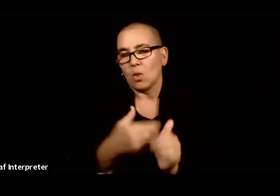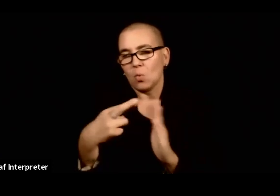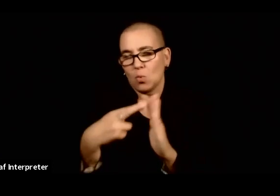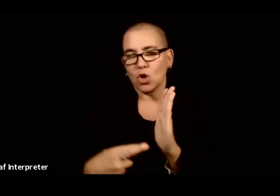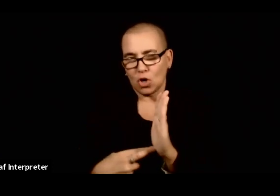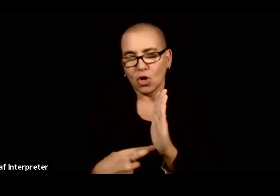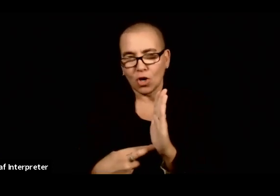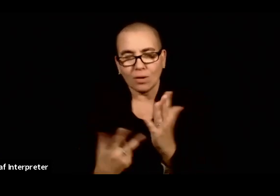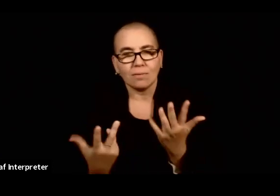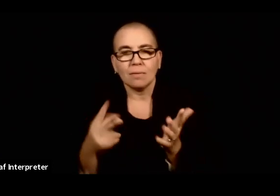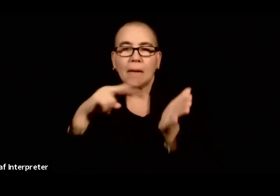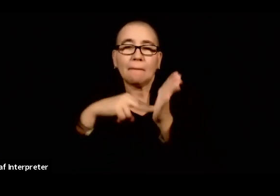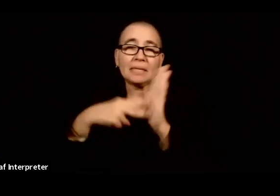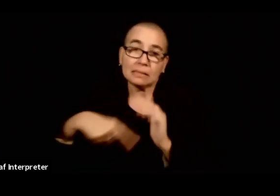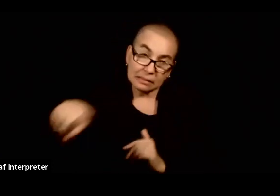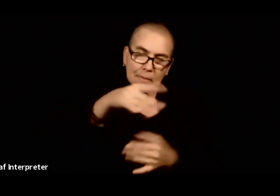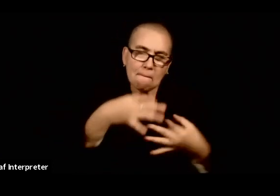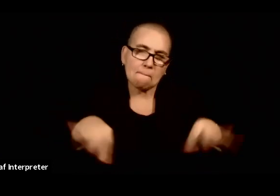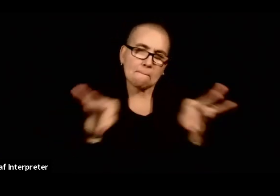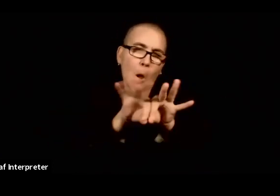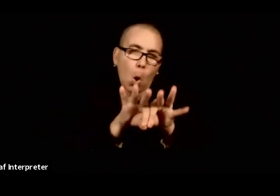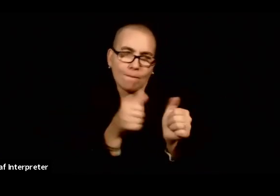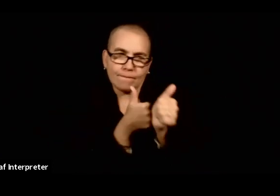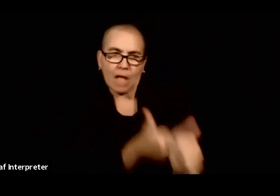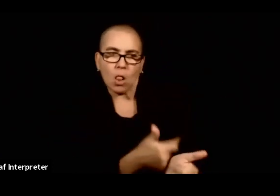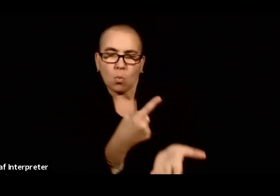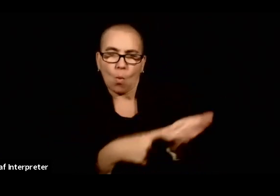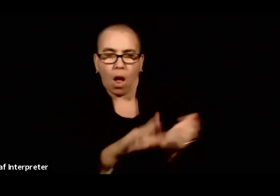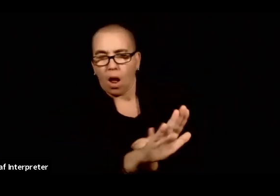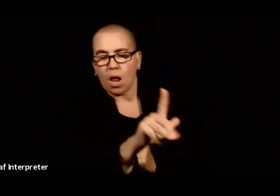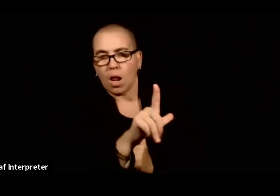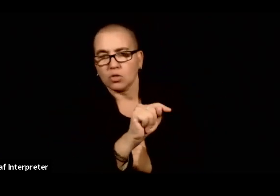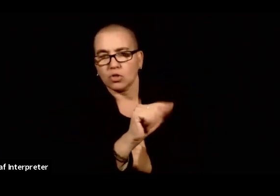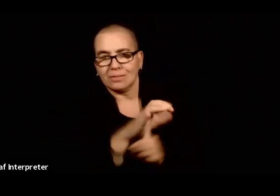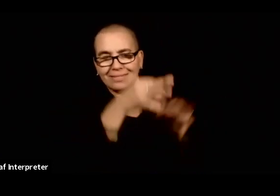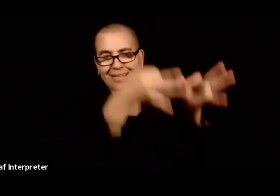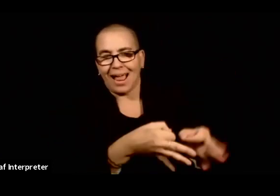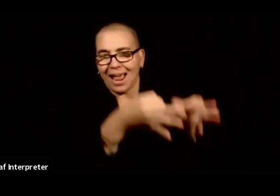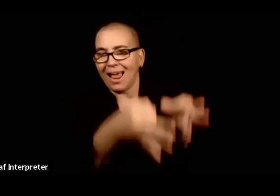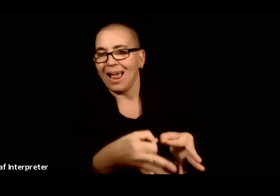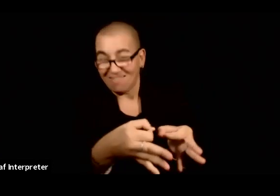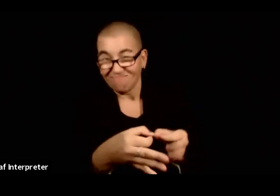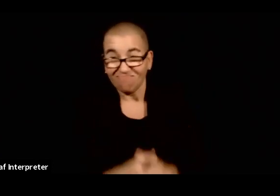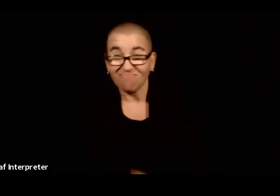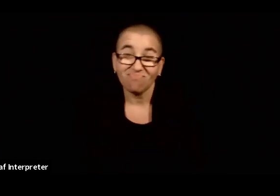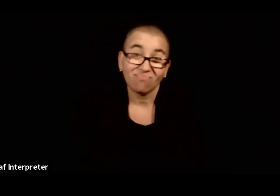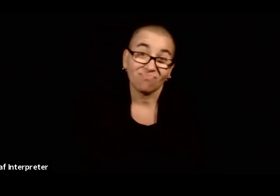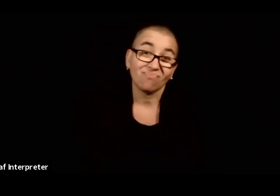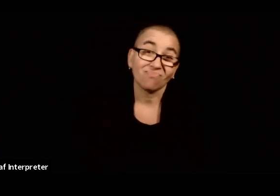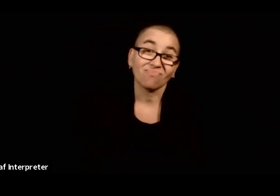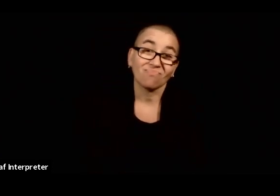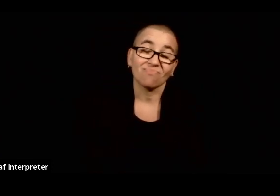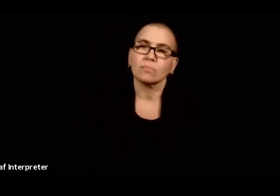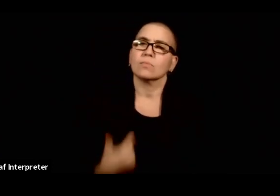on visitors and activities such as today. We are asking for each facility to assess their own